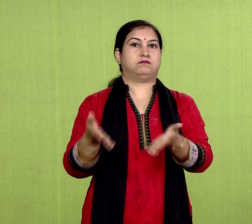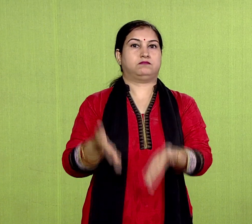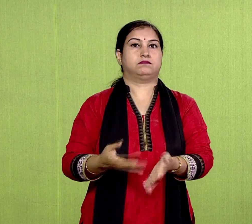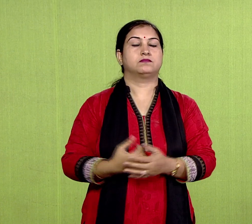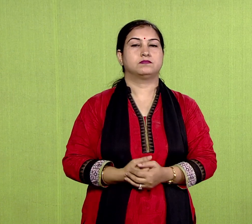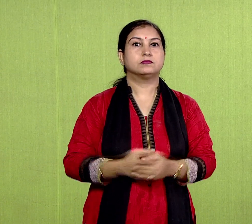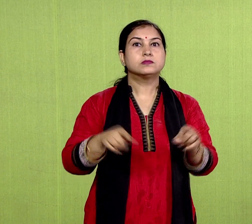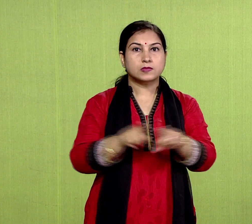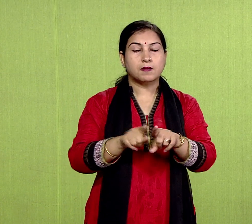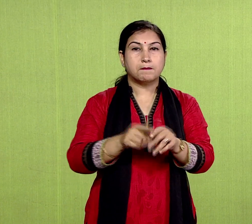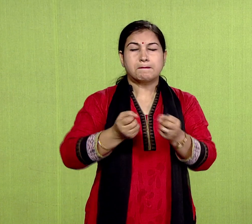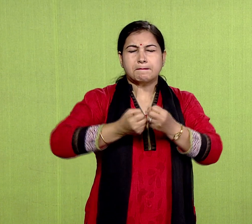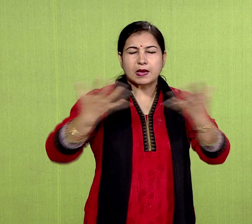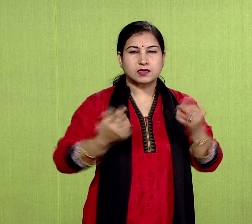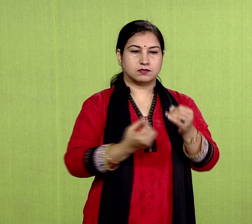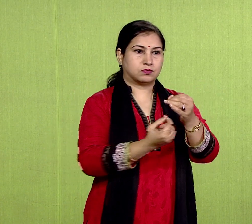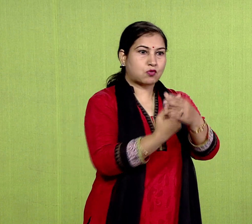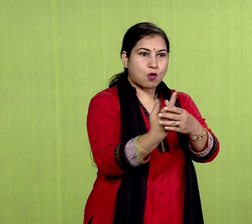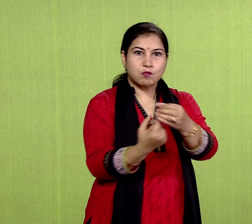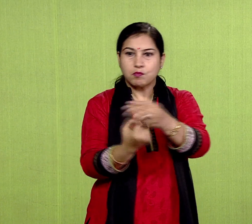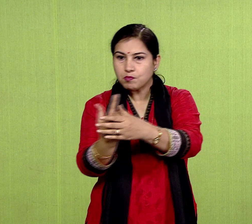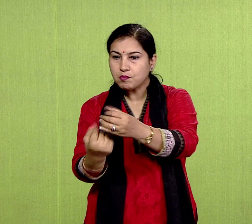and many crops were grown like